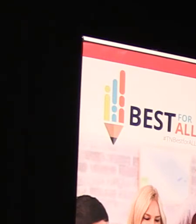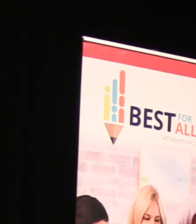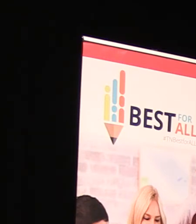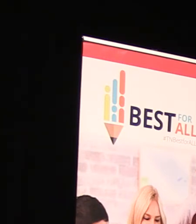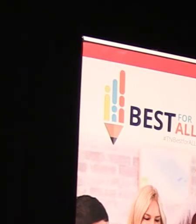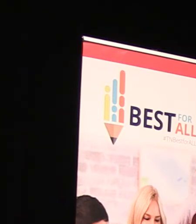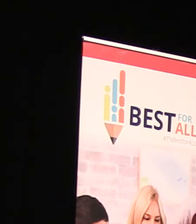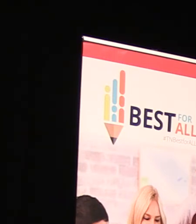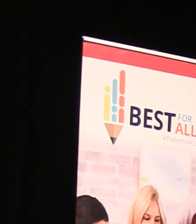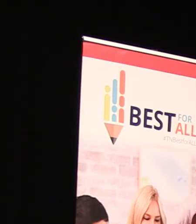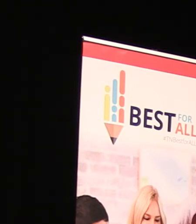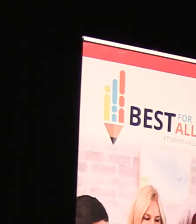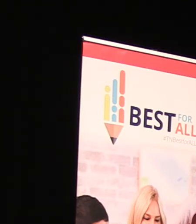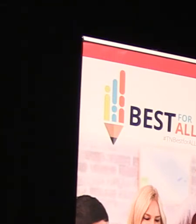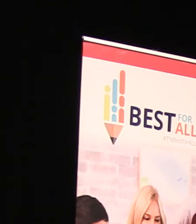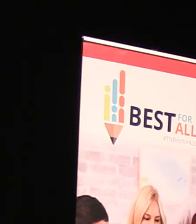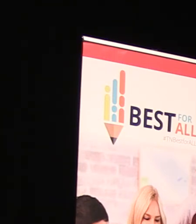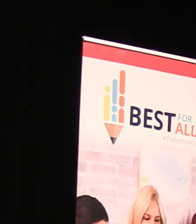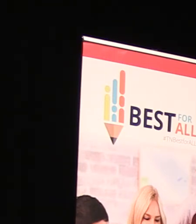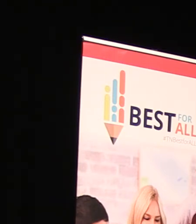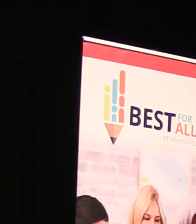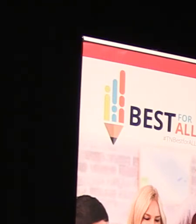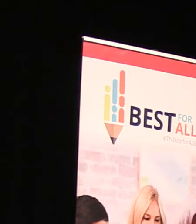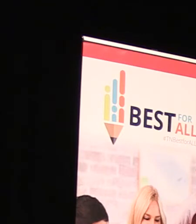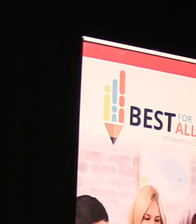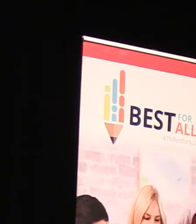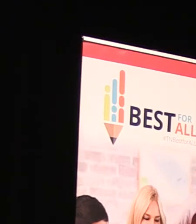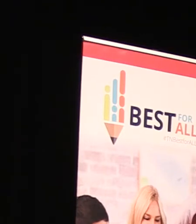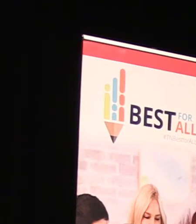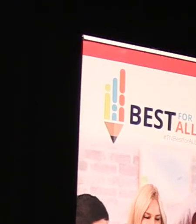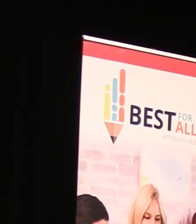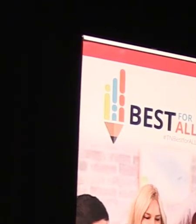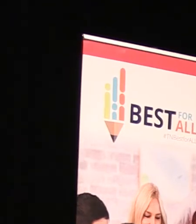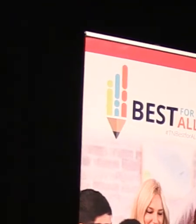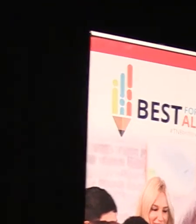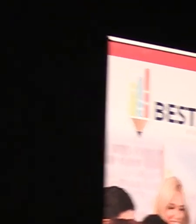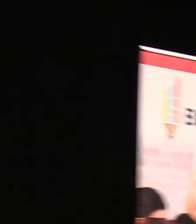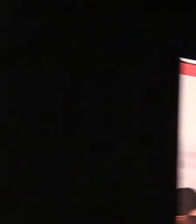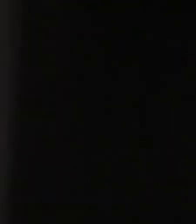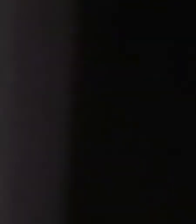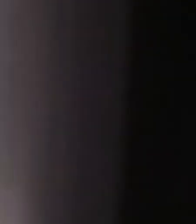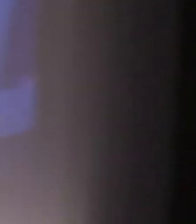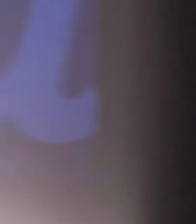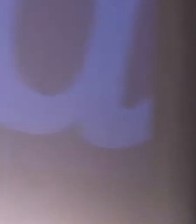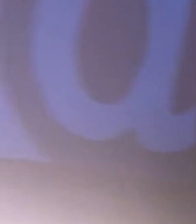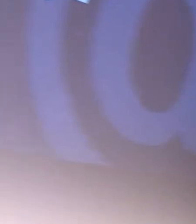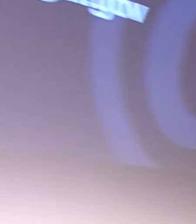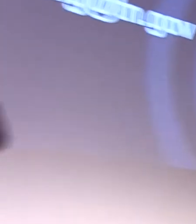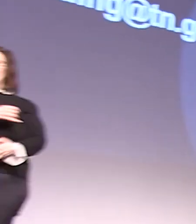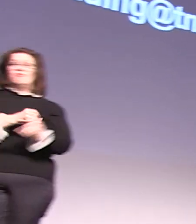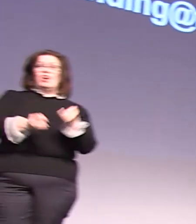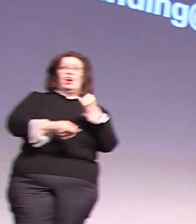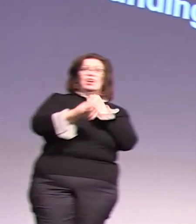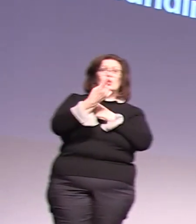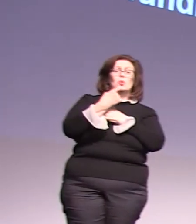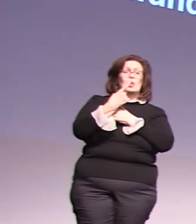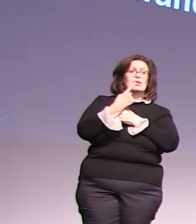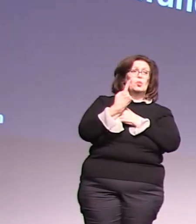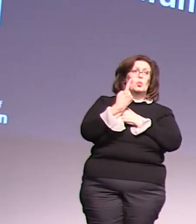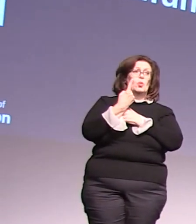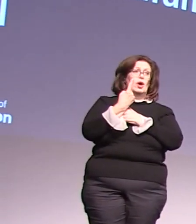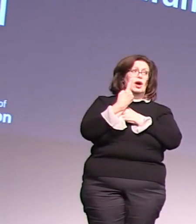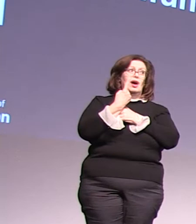and one that certainly I see a lot across the state and appreciate you sharing that today. Thank you. Any final questions? We will give one